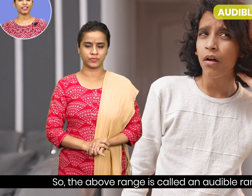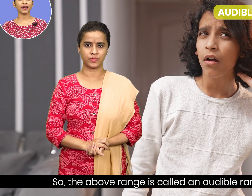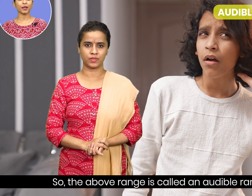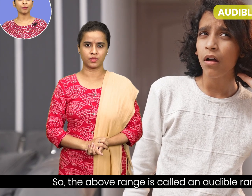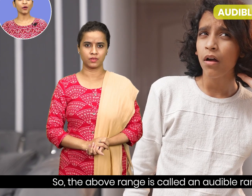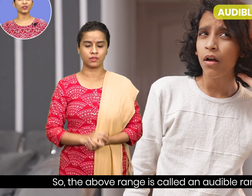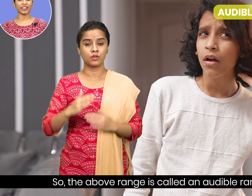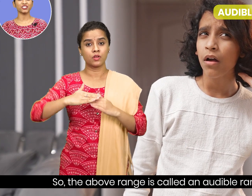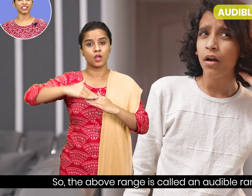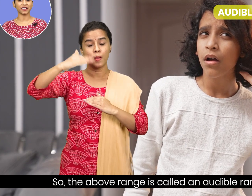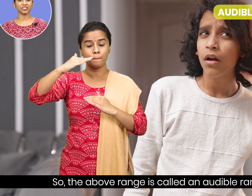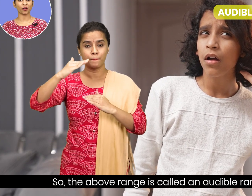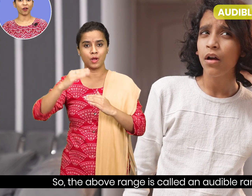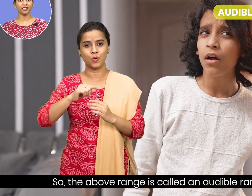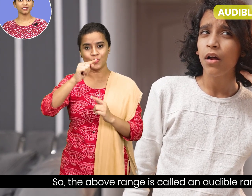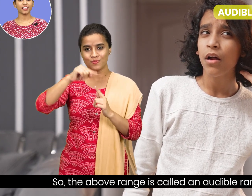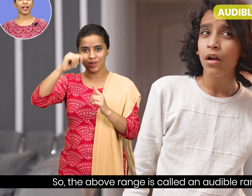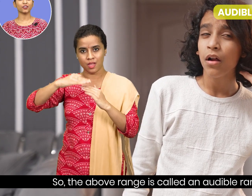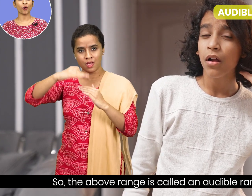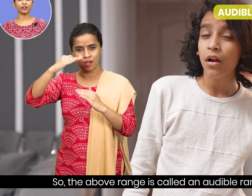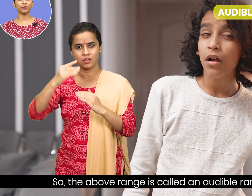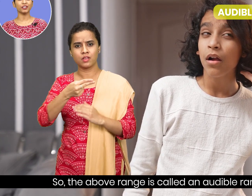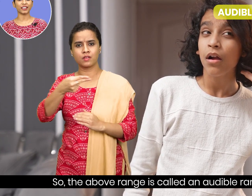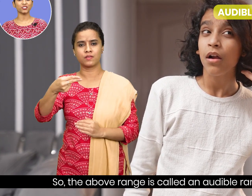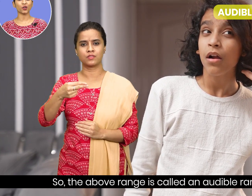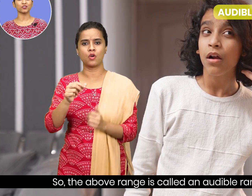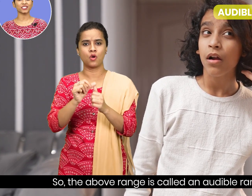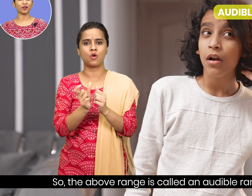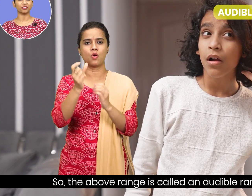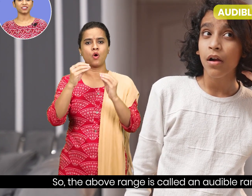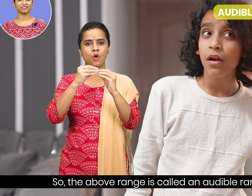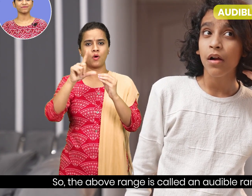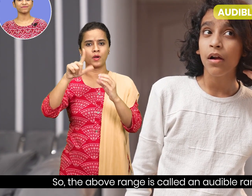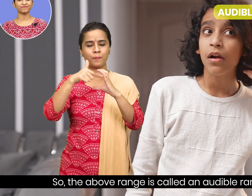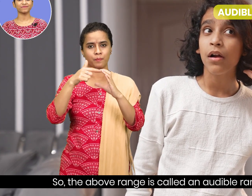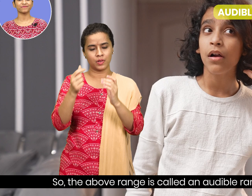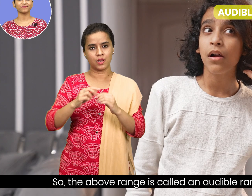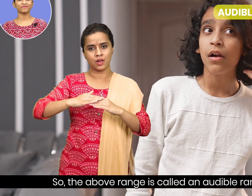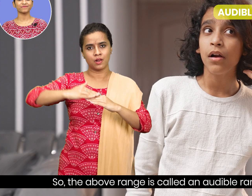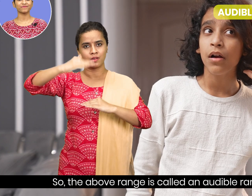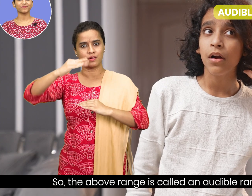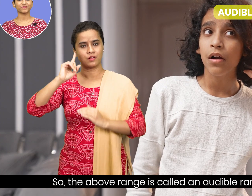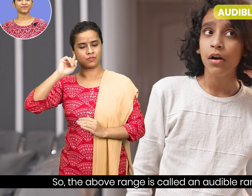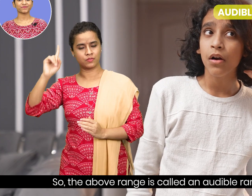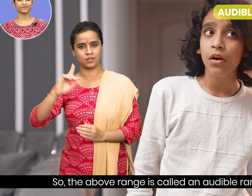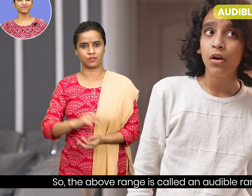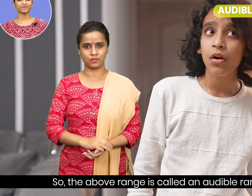So, the above range is called an audible range of sound.